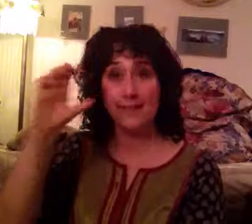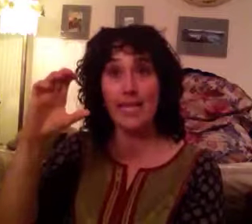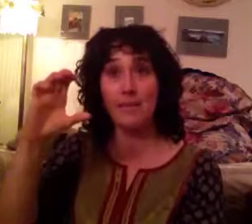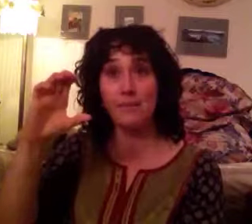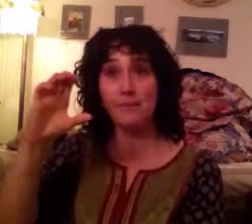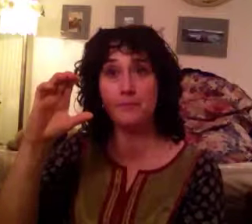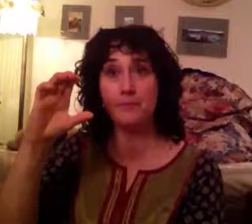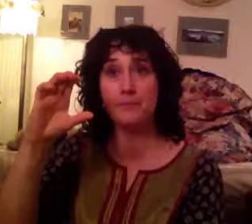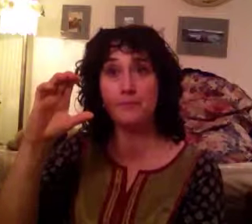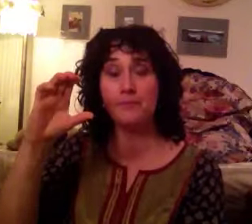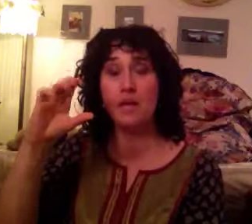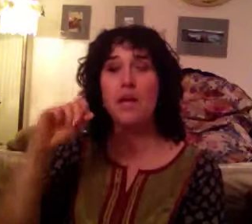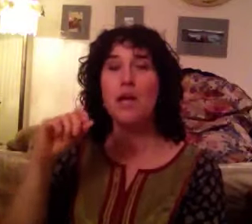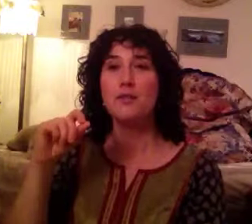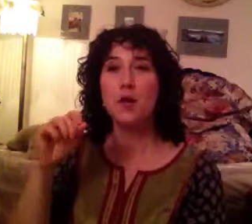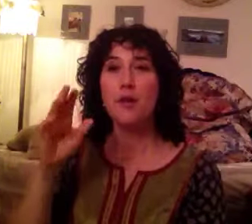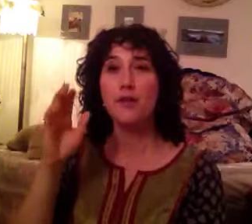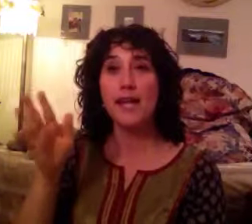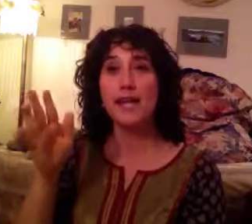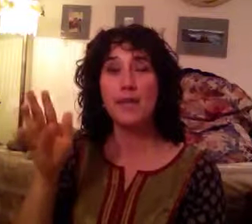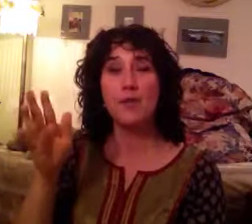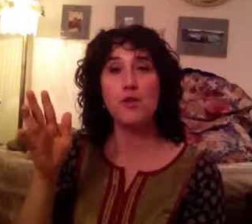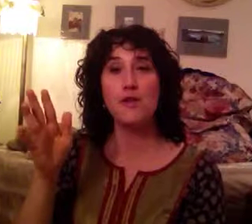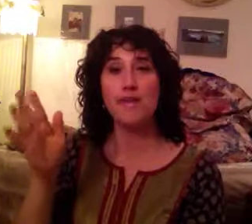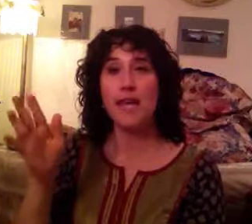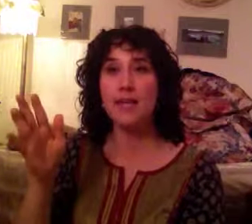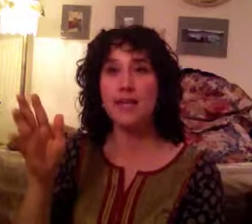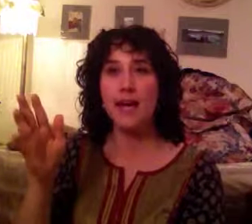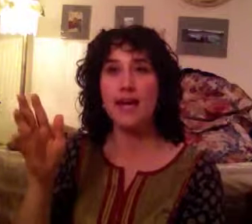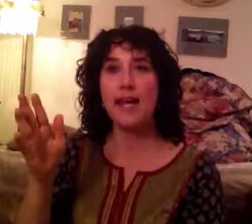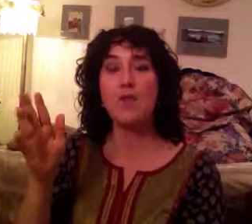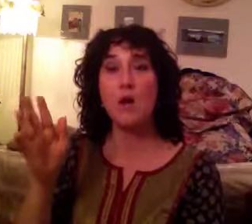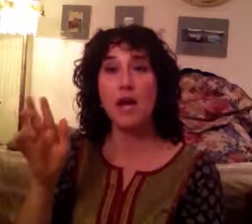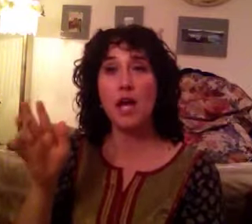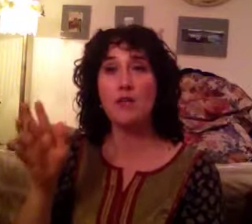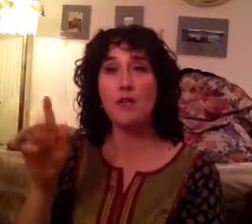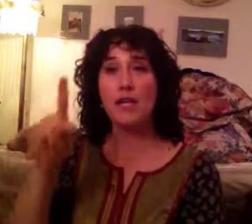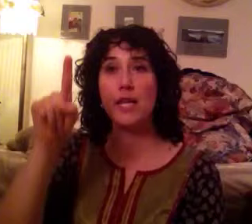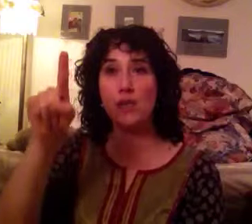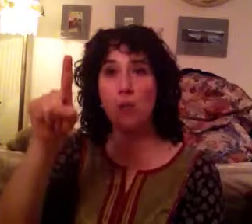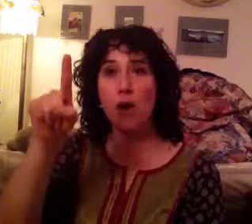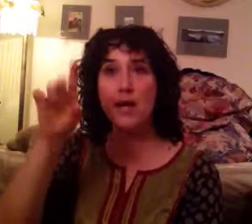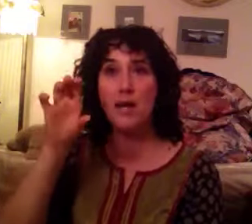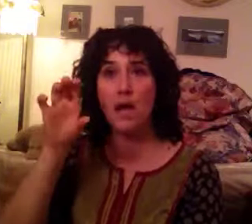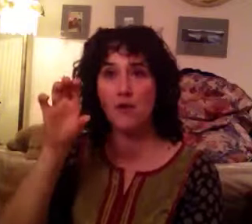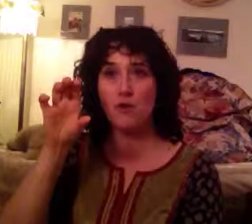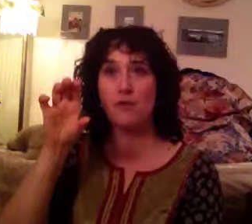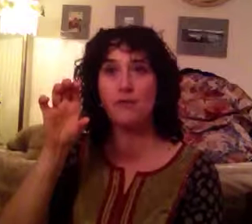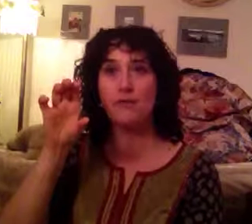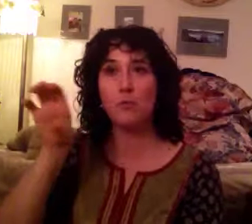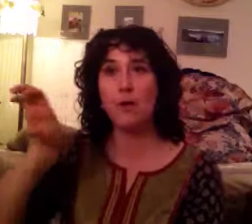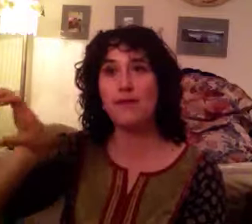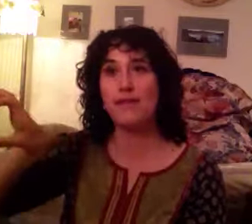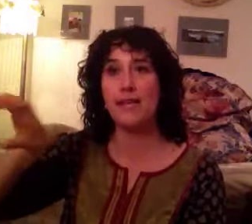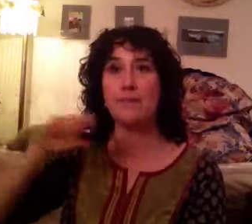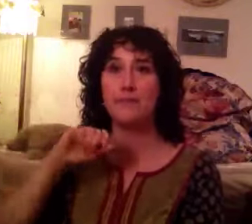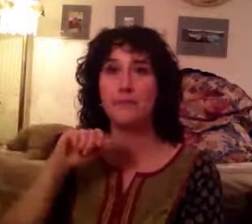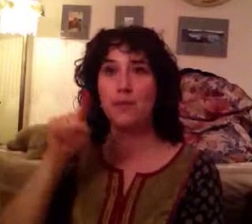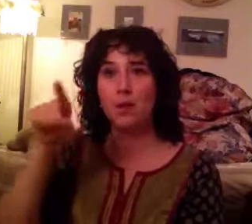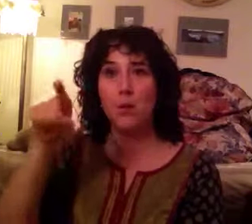C. So in sign language, they've taken that, and 100 is 100, 1C,